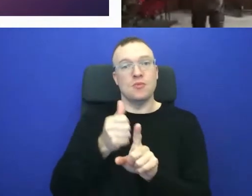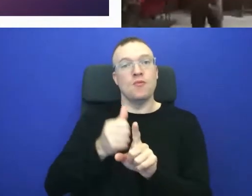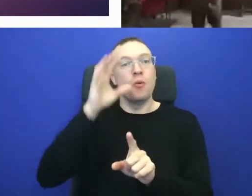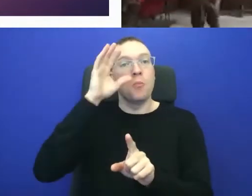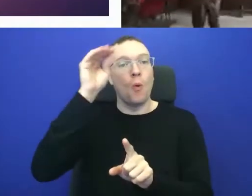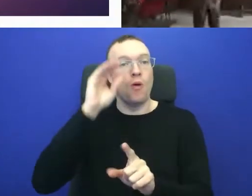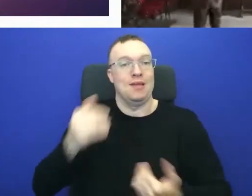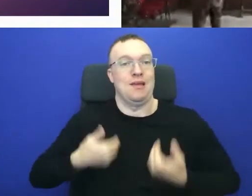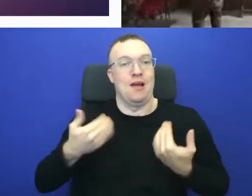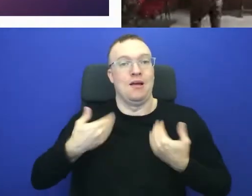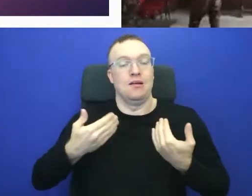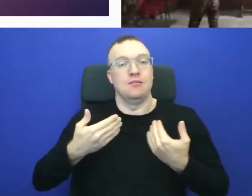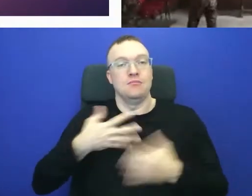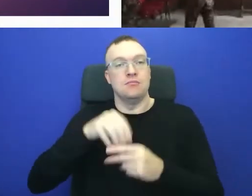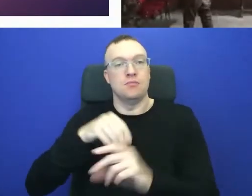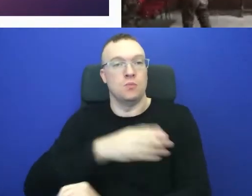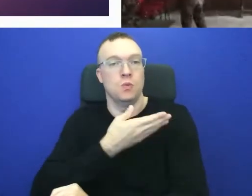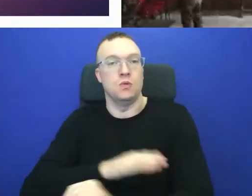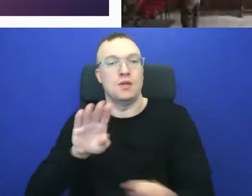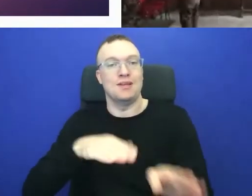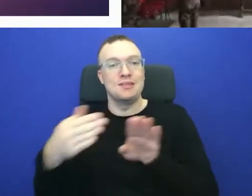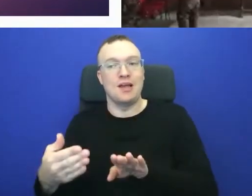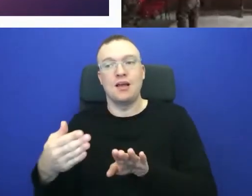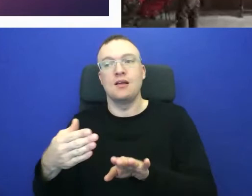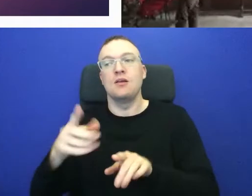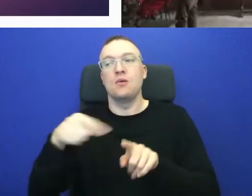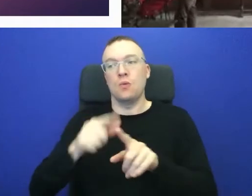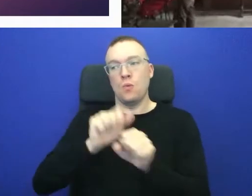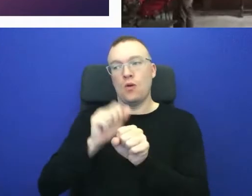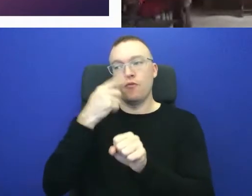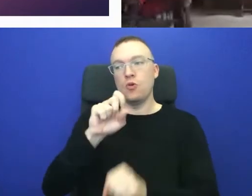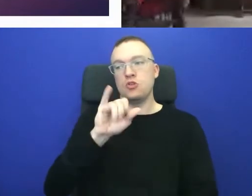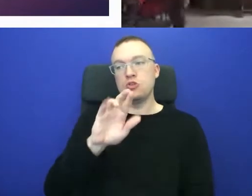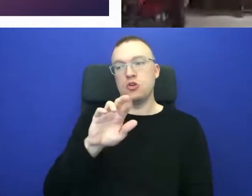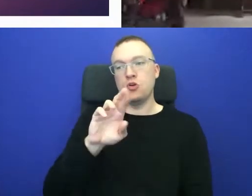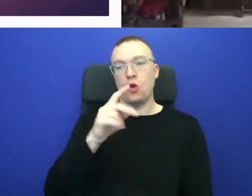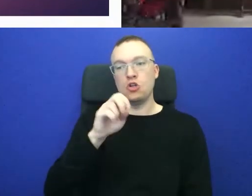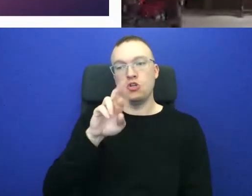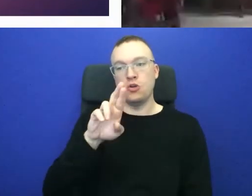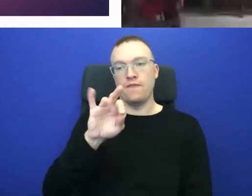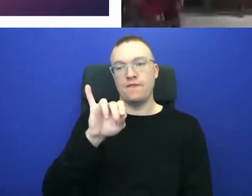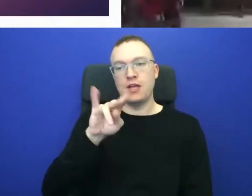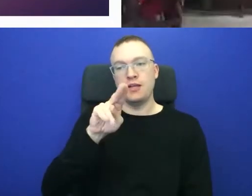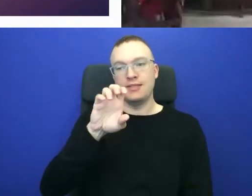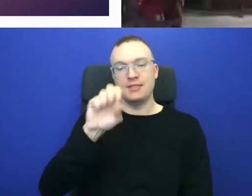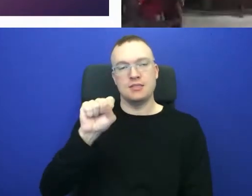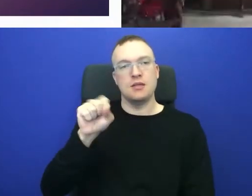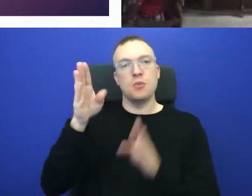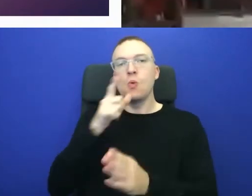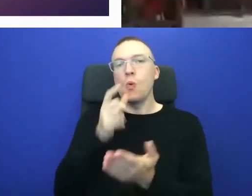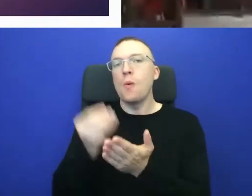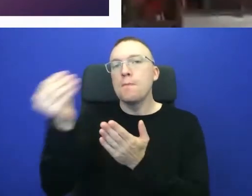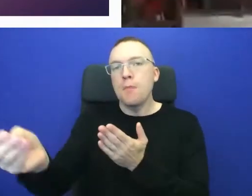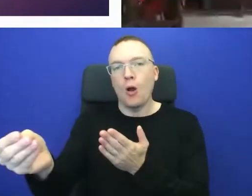musician who died in the service of Sir Roger Fines. He was the guy who built the castle originally in the French campaigns of the